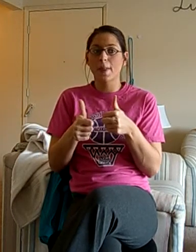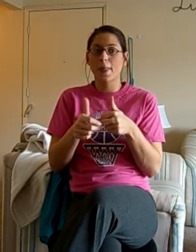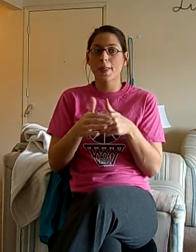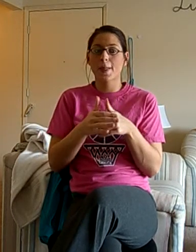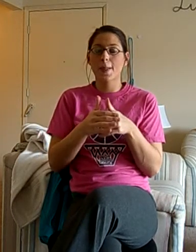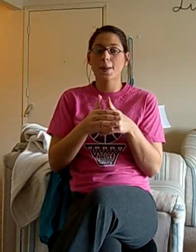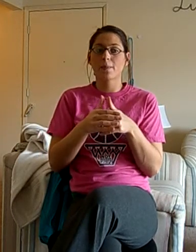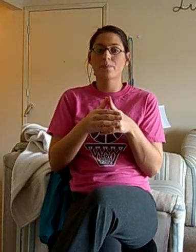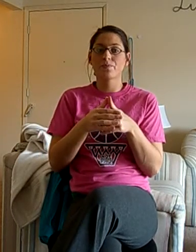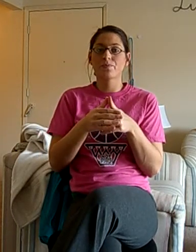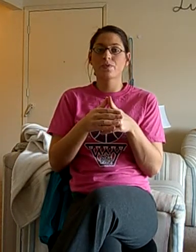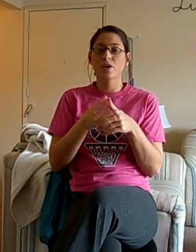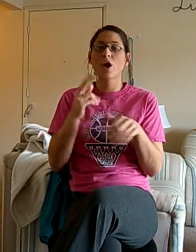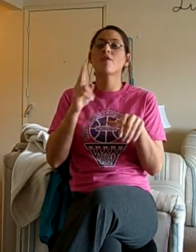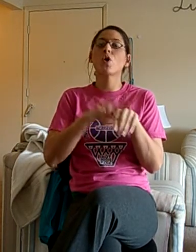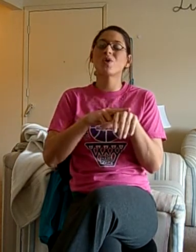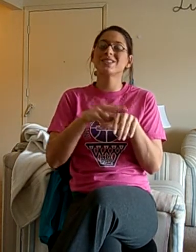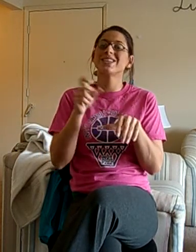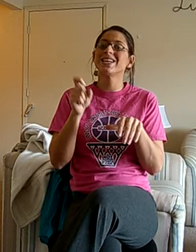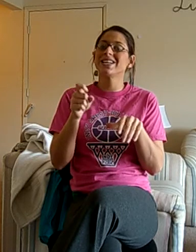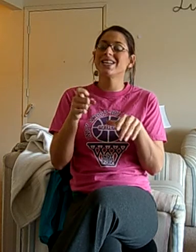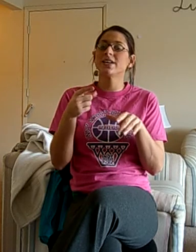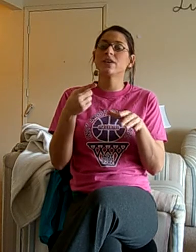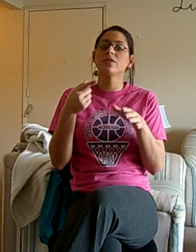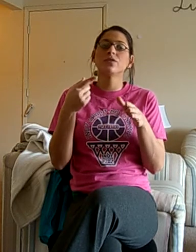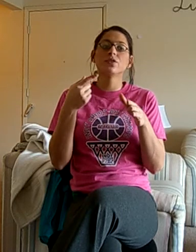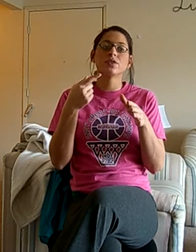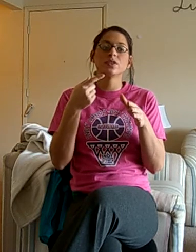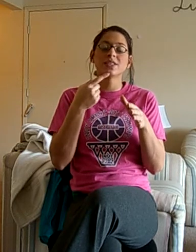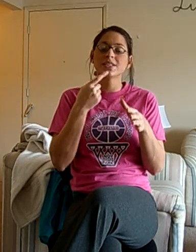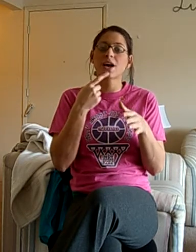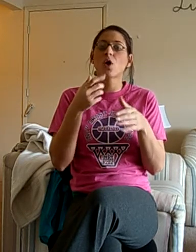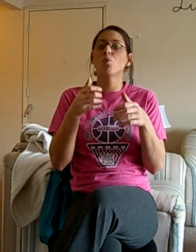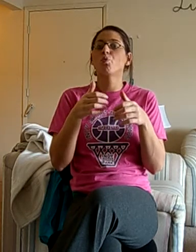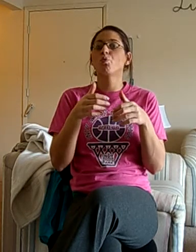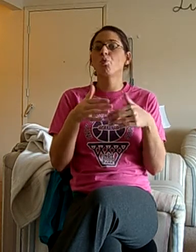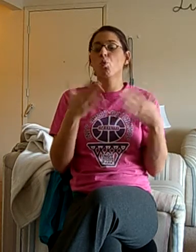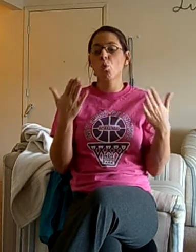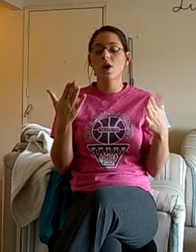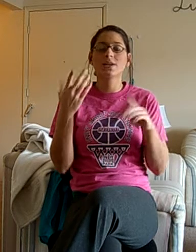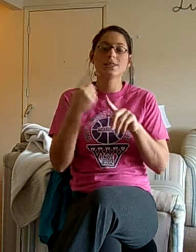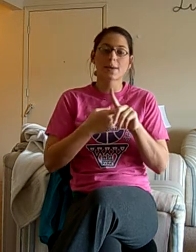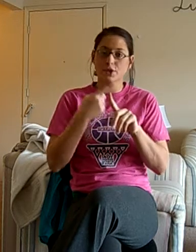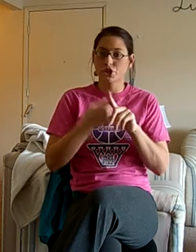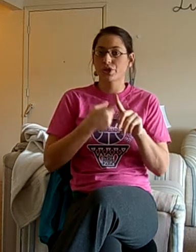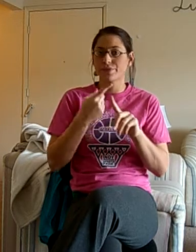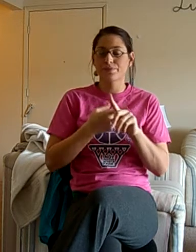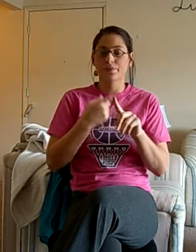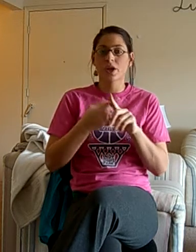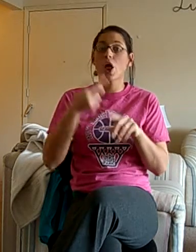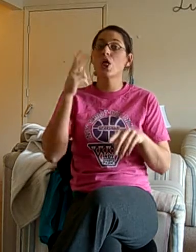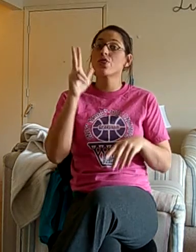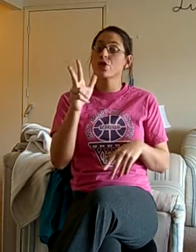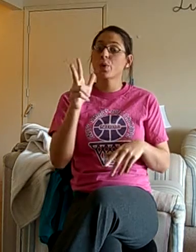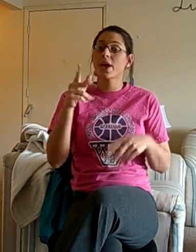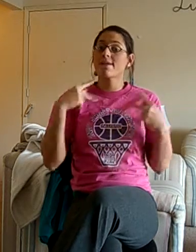And of course we have to specify at what temperature and pressure. There are three physical states of matter